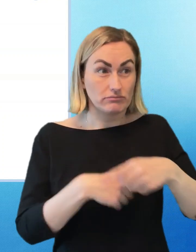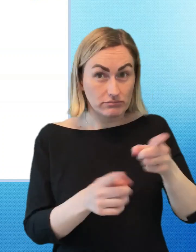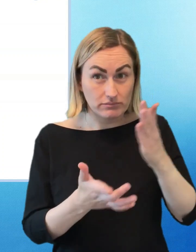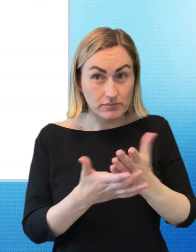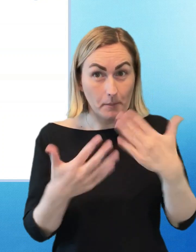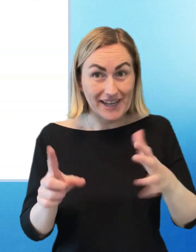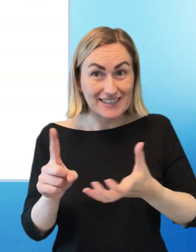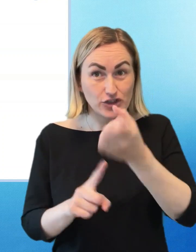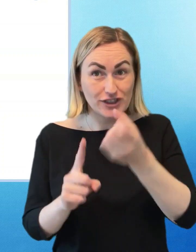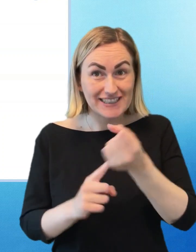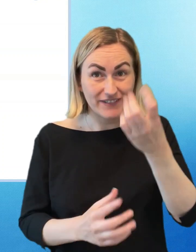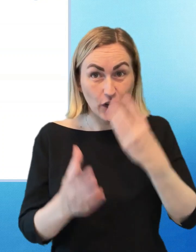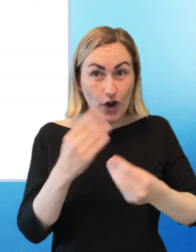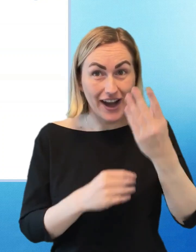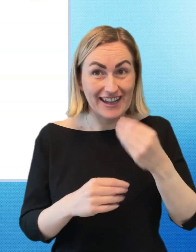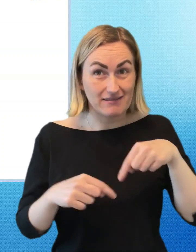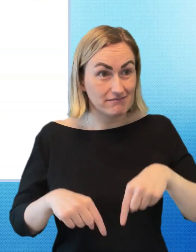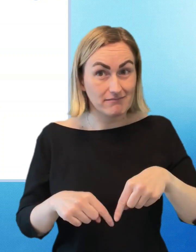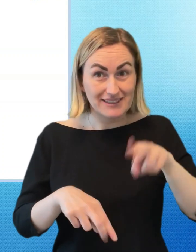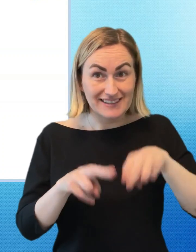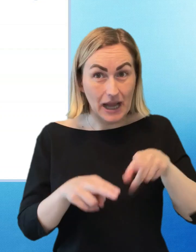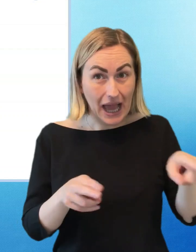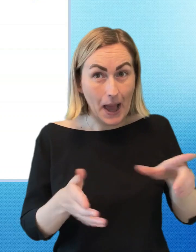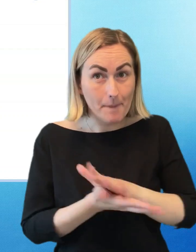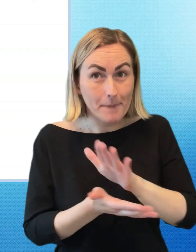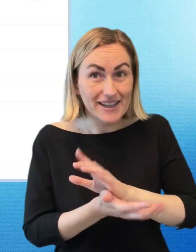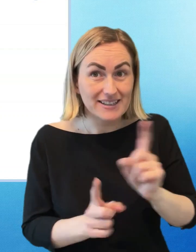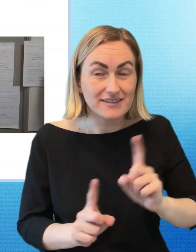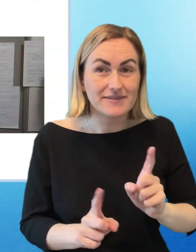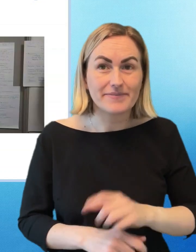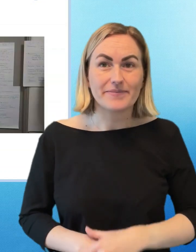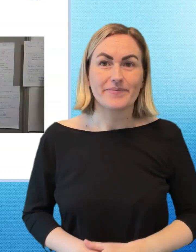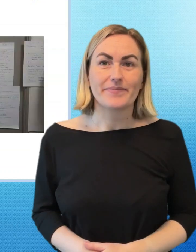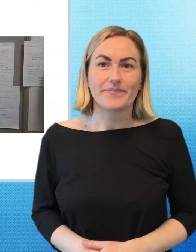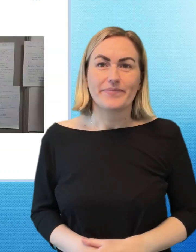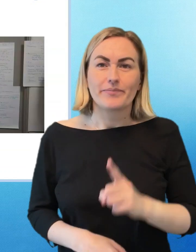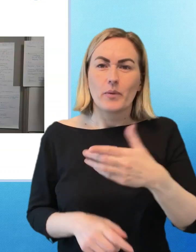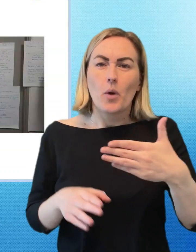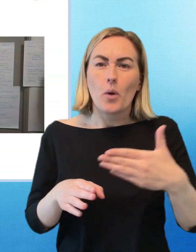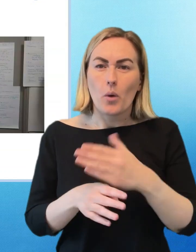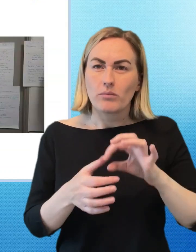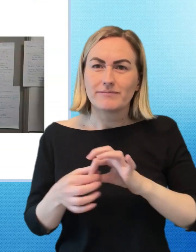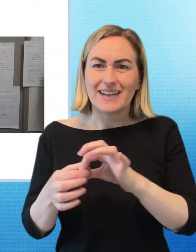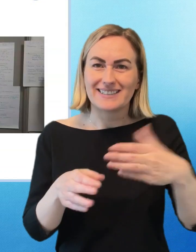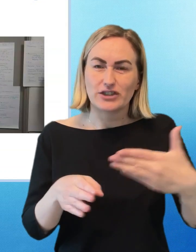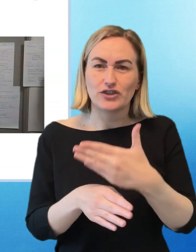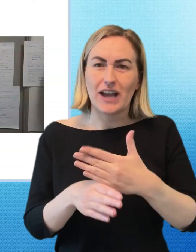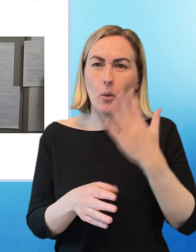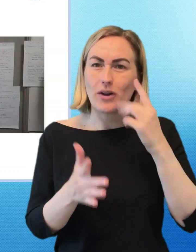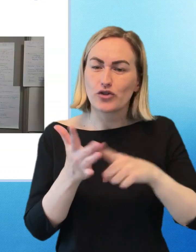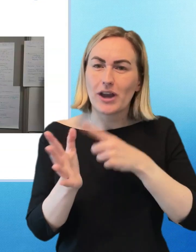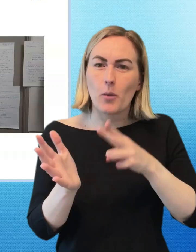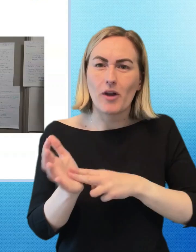met the learning objectives in terms of assessment technique. The co-creation exercises took place in January